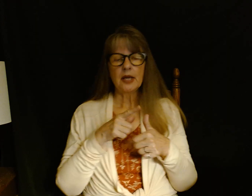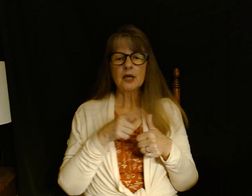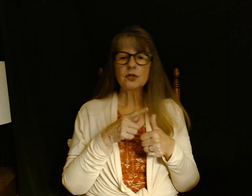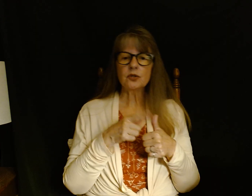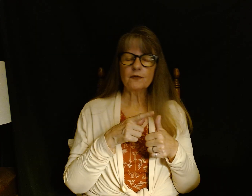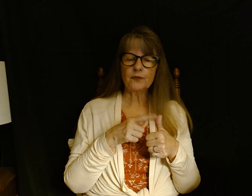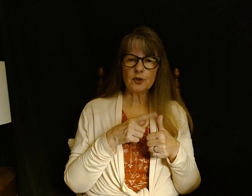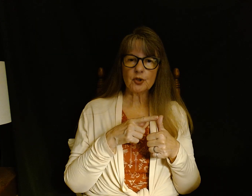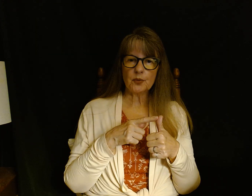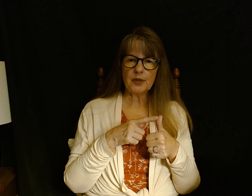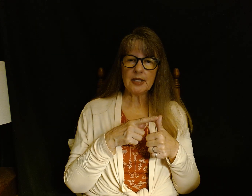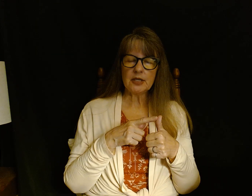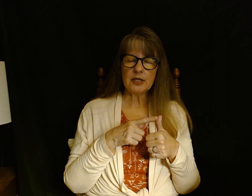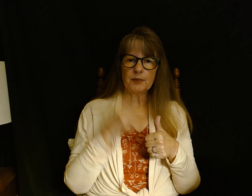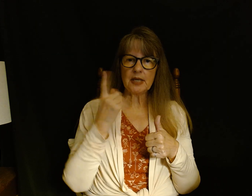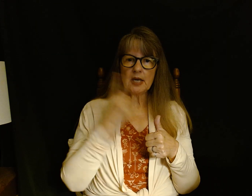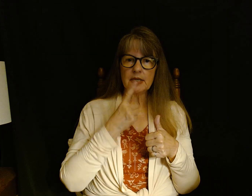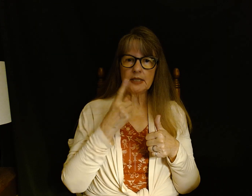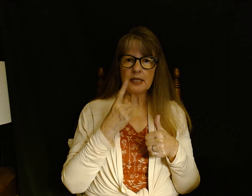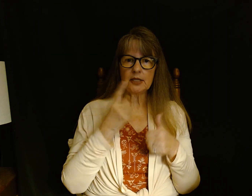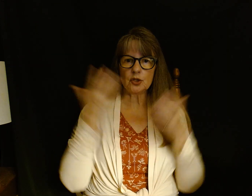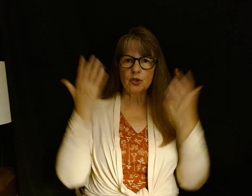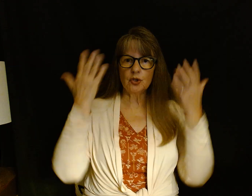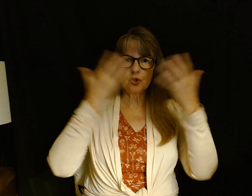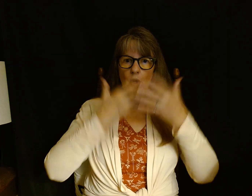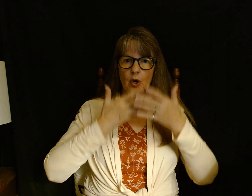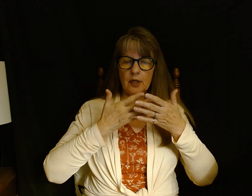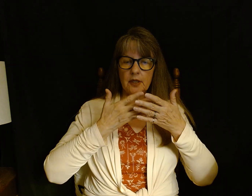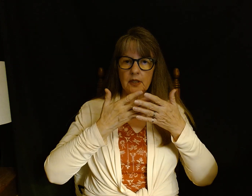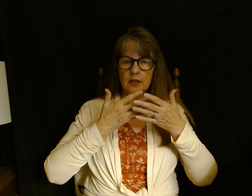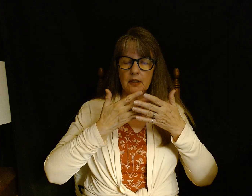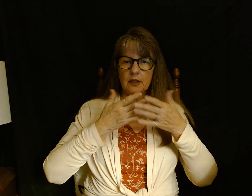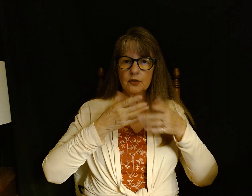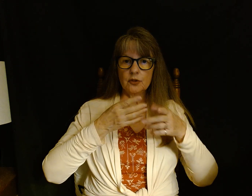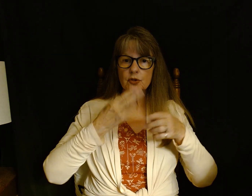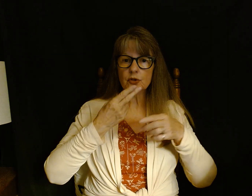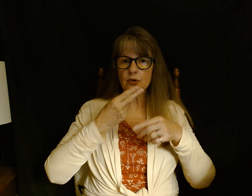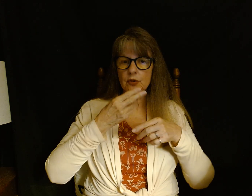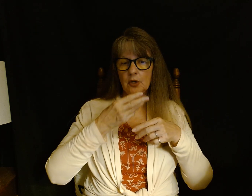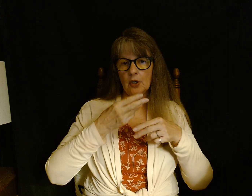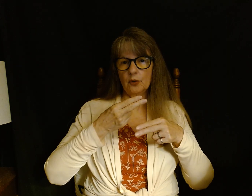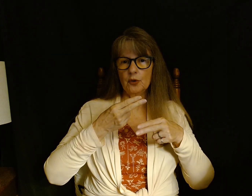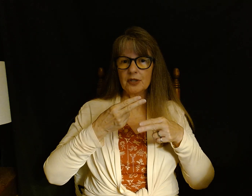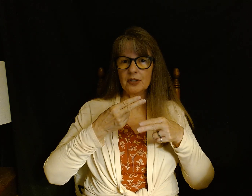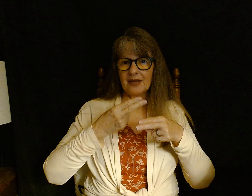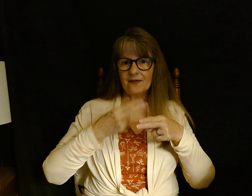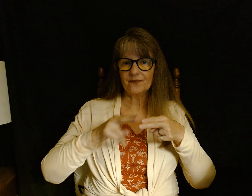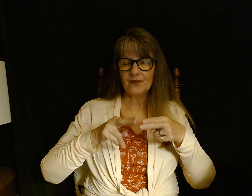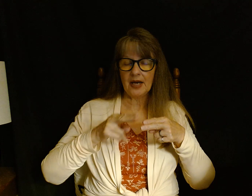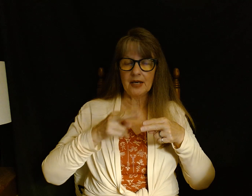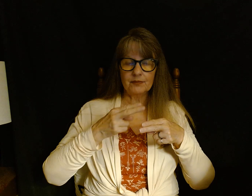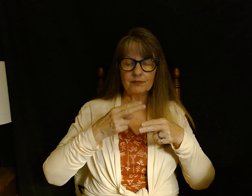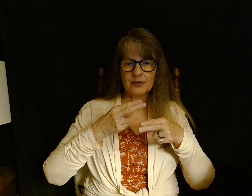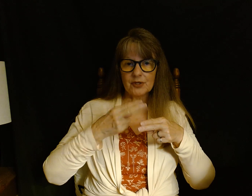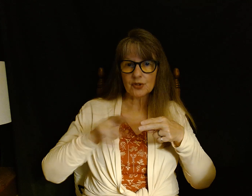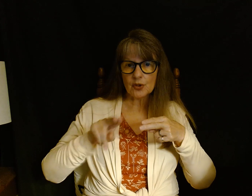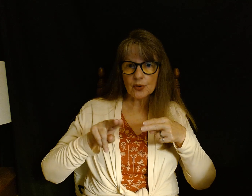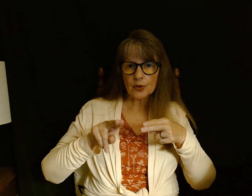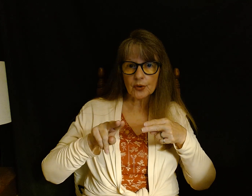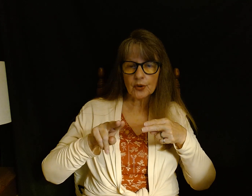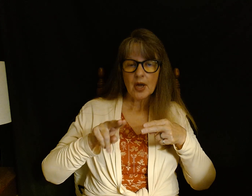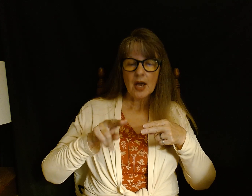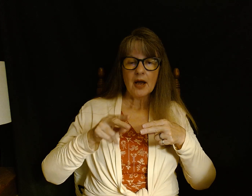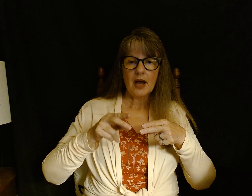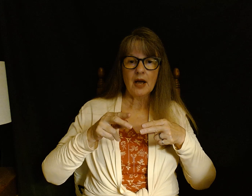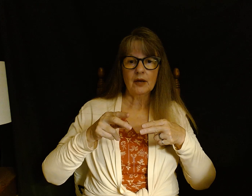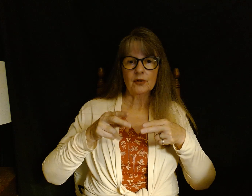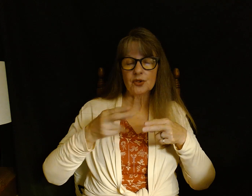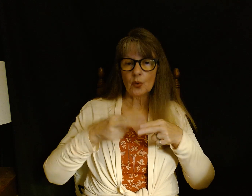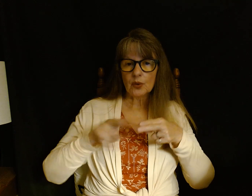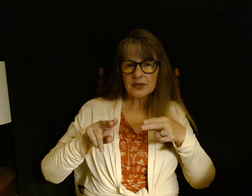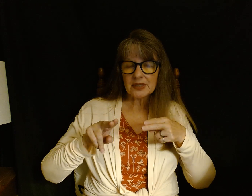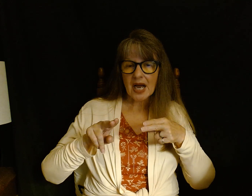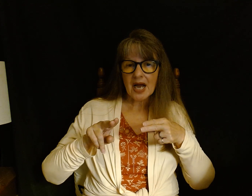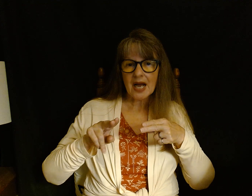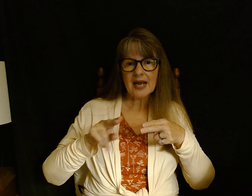the first one is because it gets dark. You know, you could say sooner, short time,